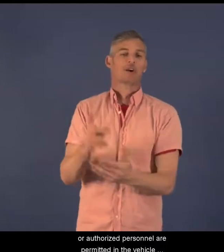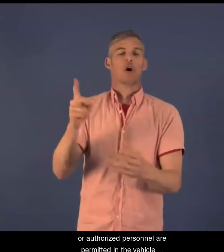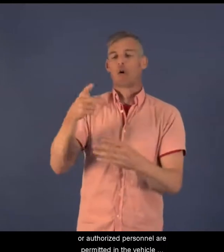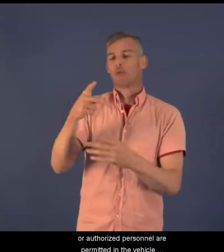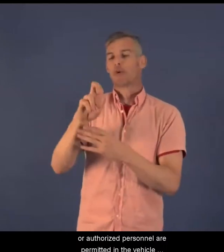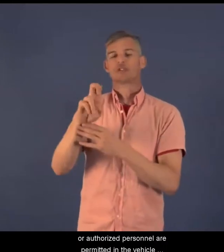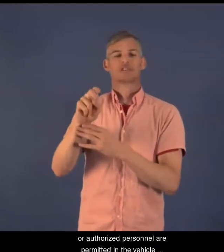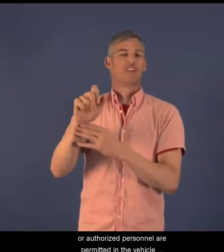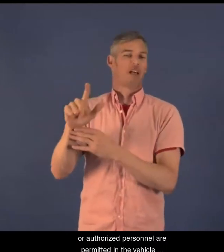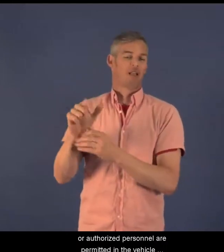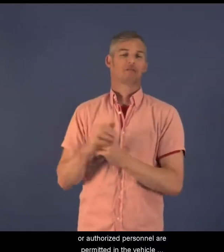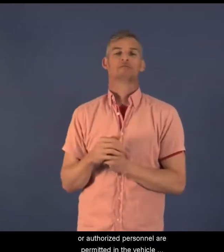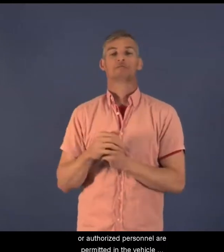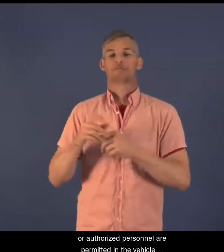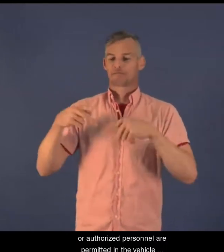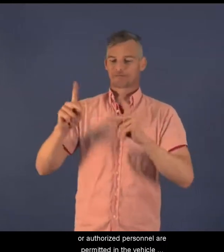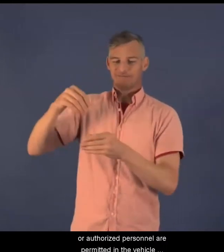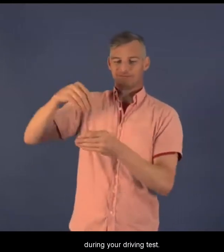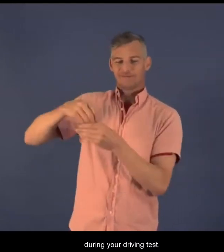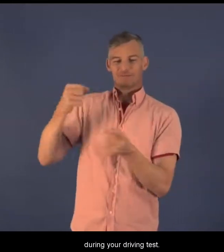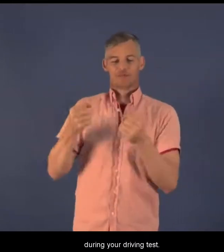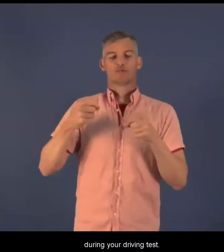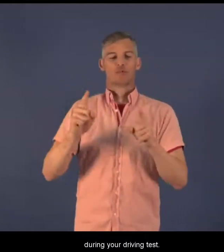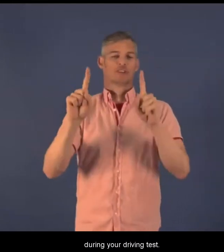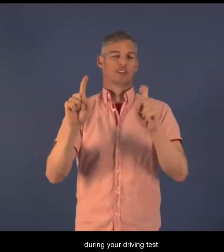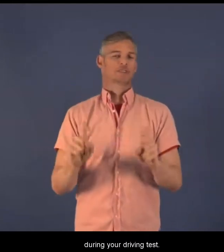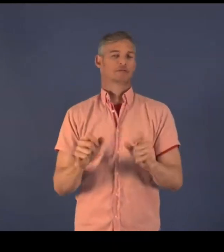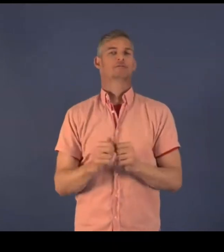authorized personnel are permitted in the vehicle during your driving test.